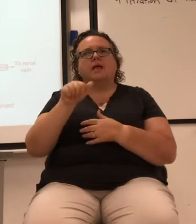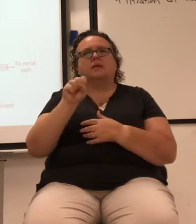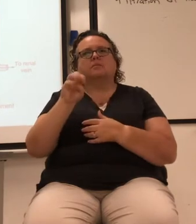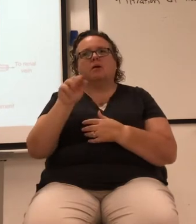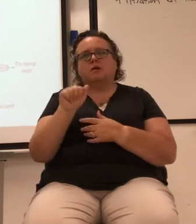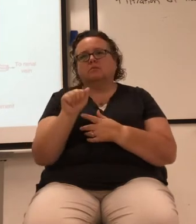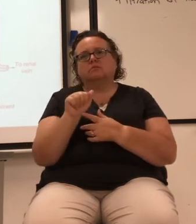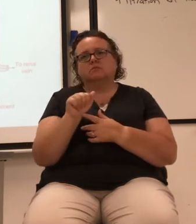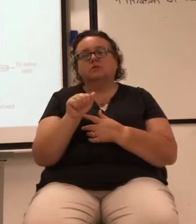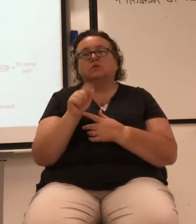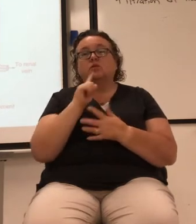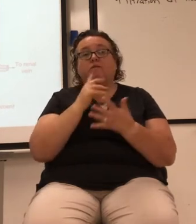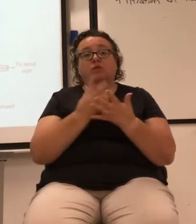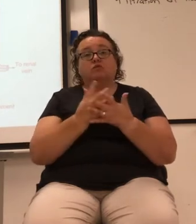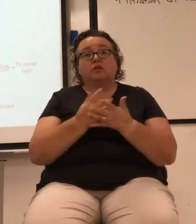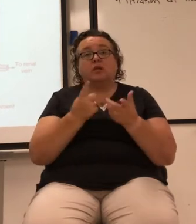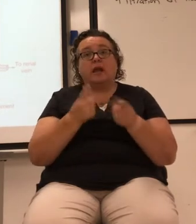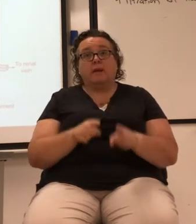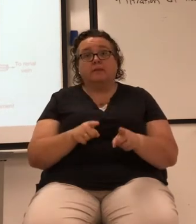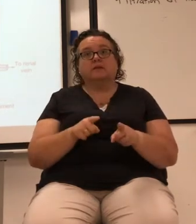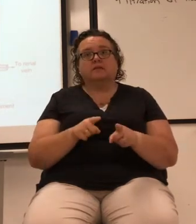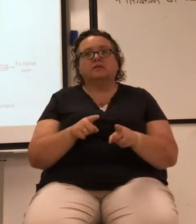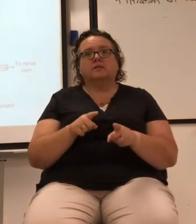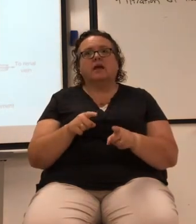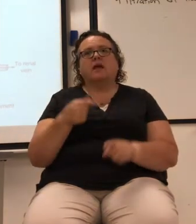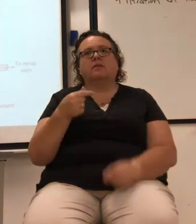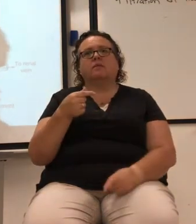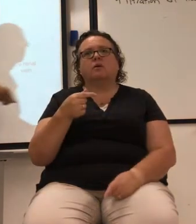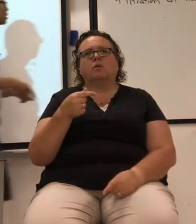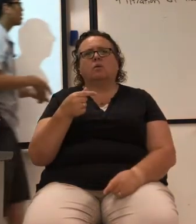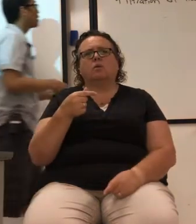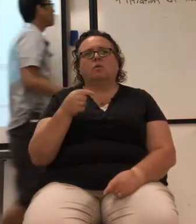So, filtration happens at the glomerulus.